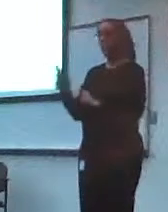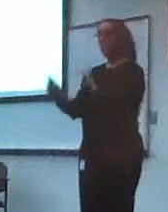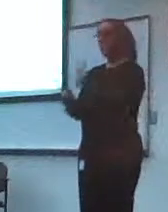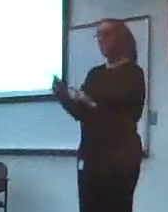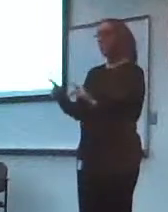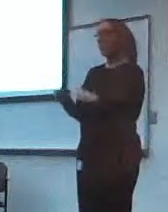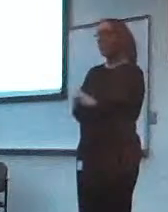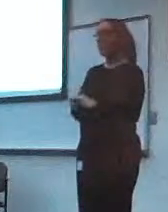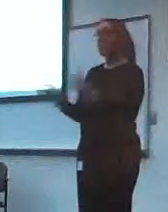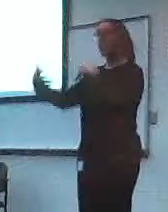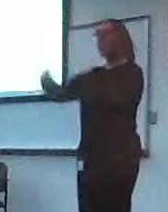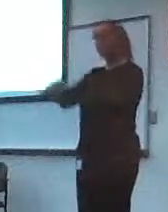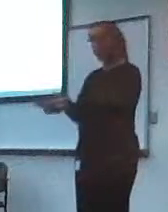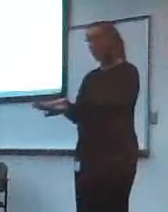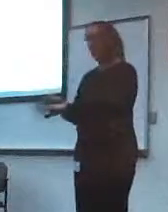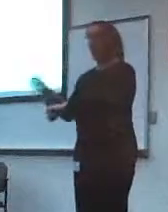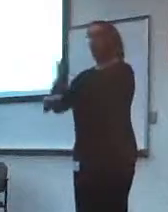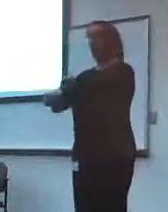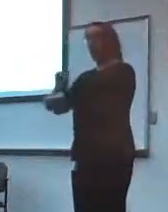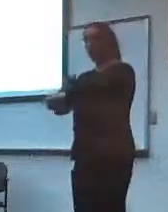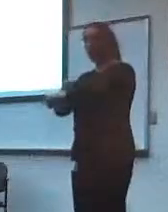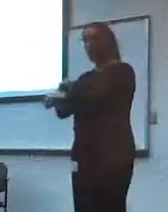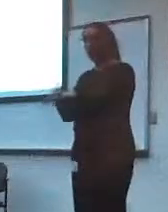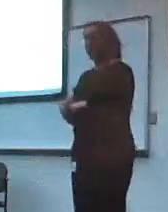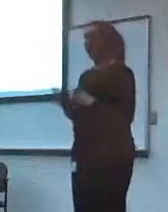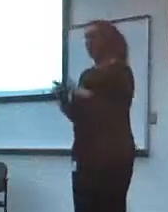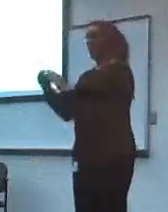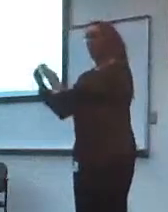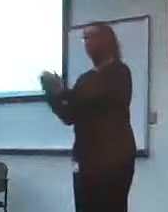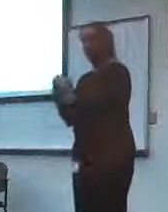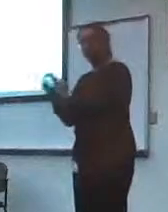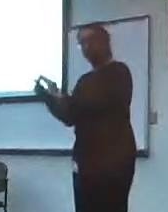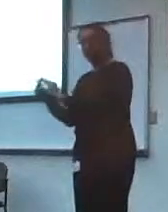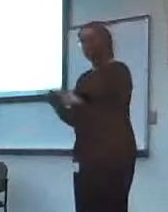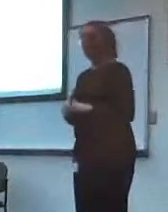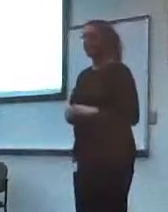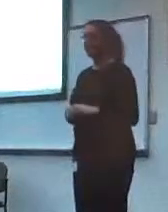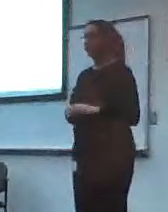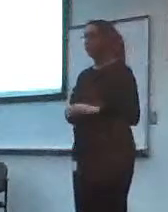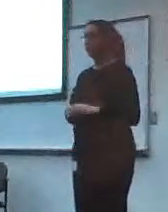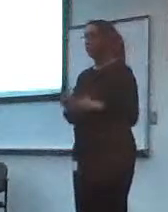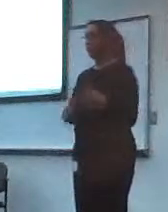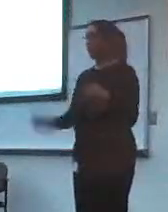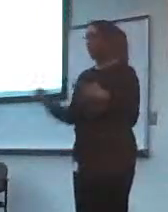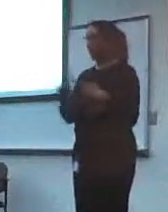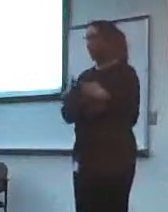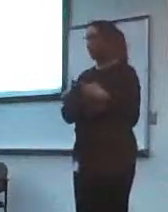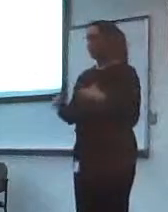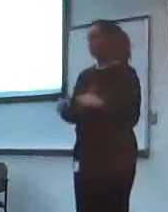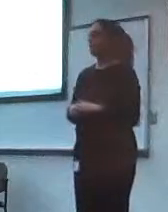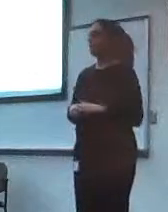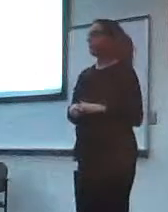Society supports that idea that people can be reintegrated and work together in the same community.